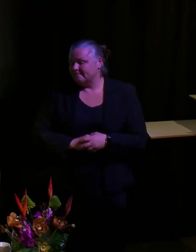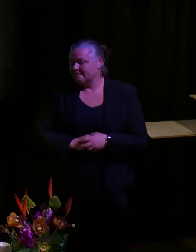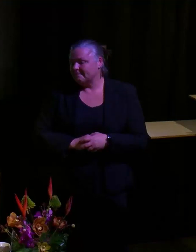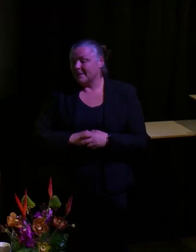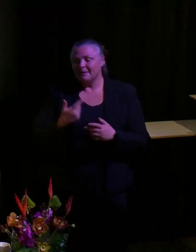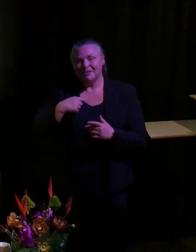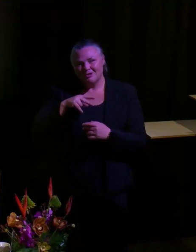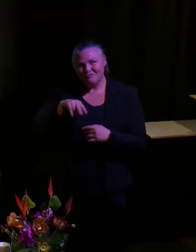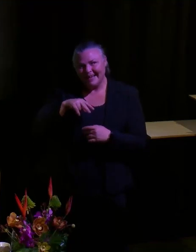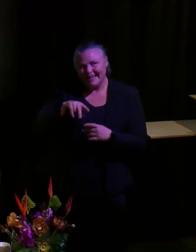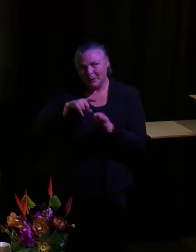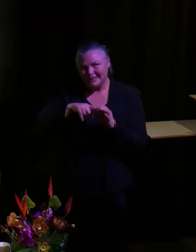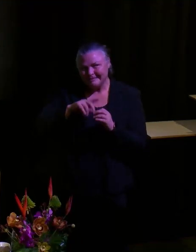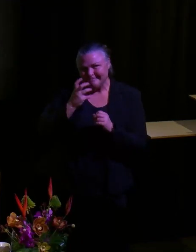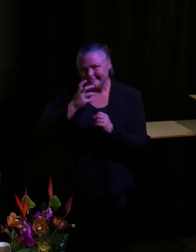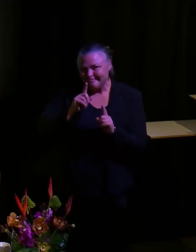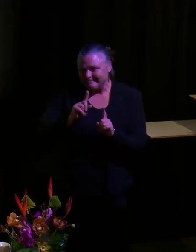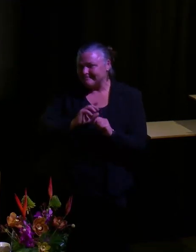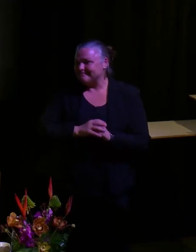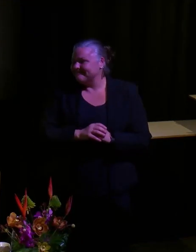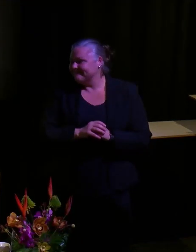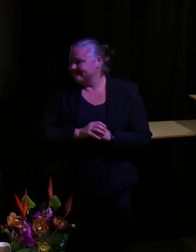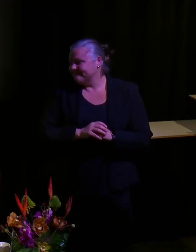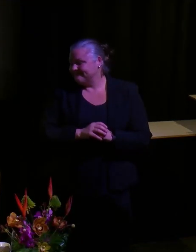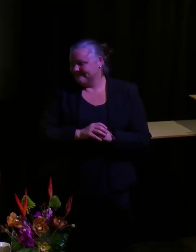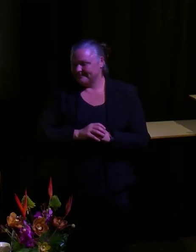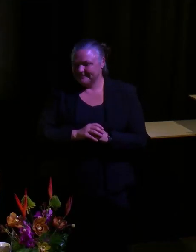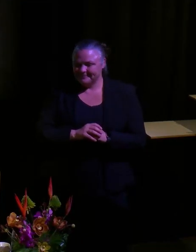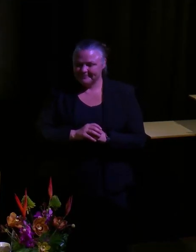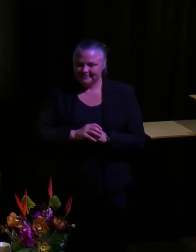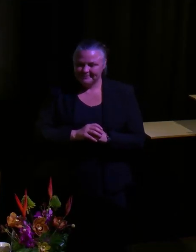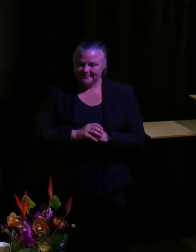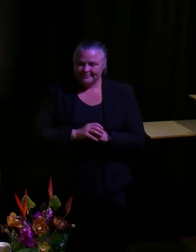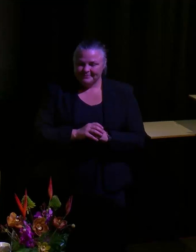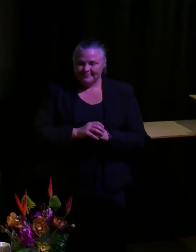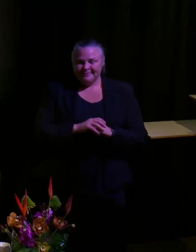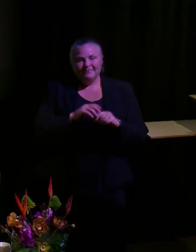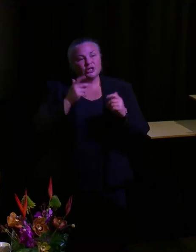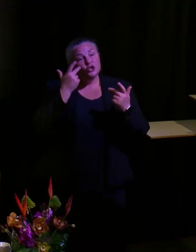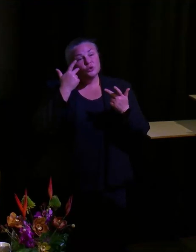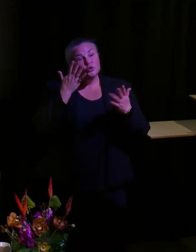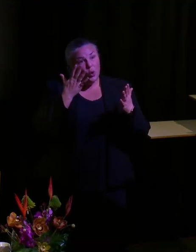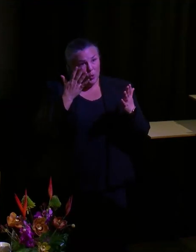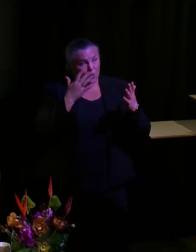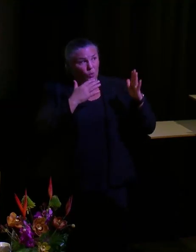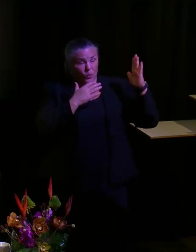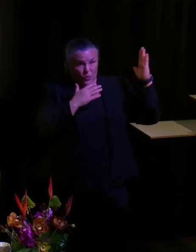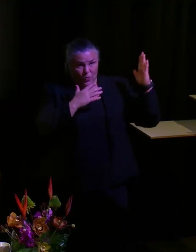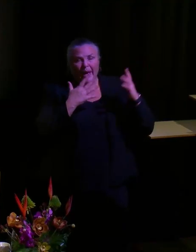Just reading these questions, excuse me. So we have a question. Actually, the show is broken up into four